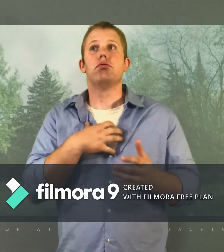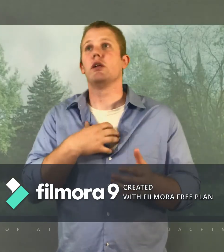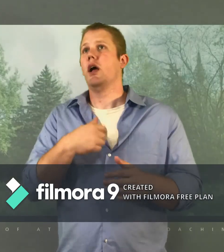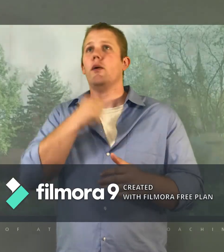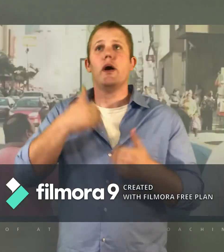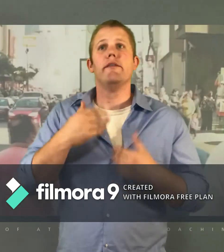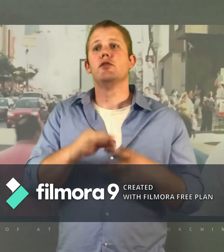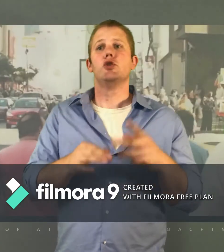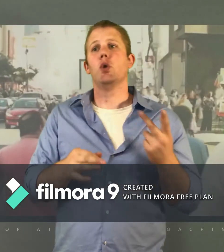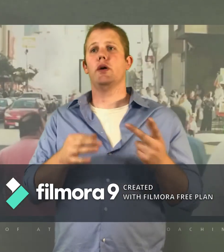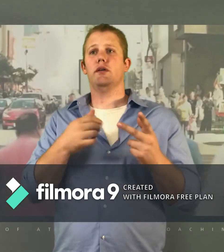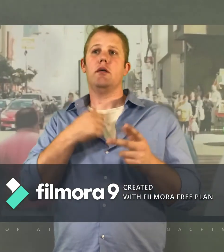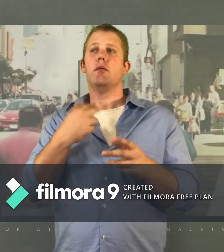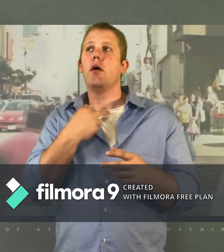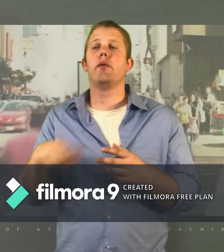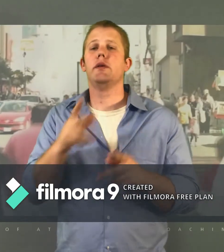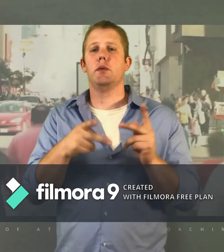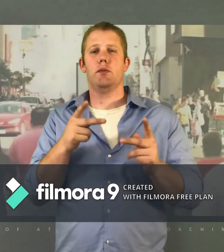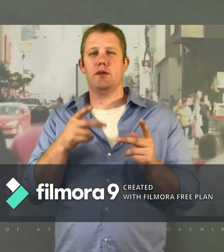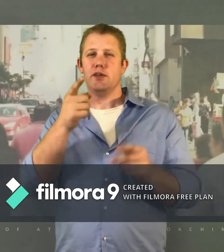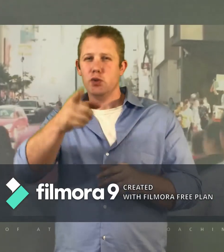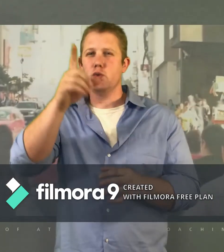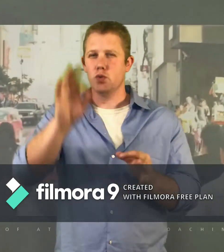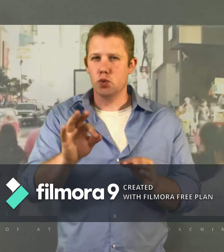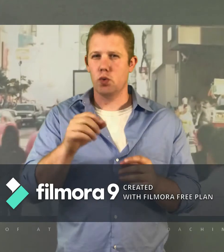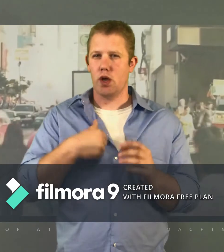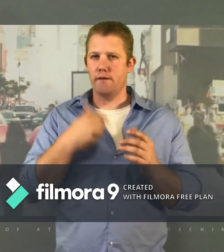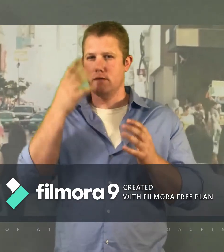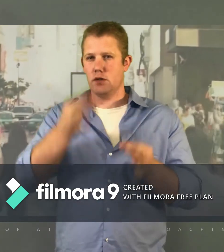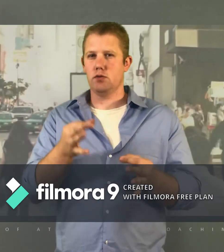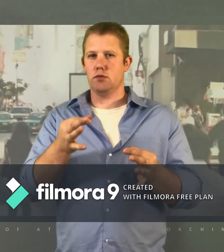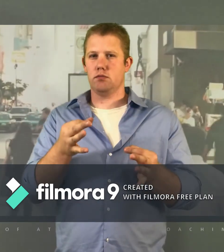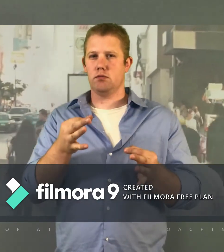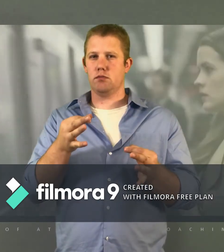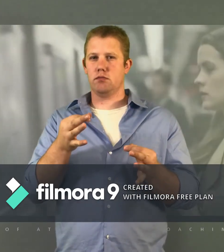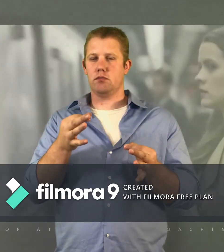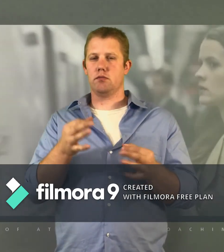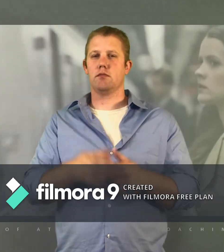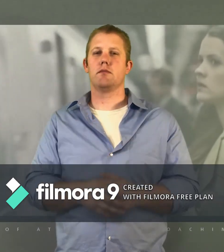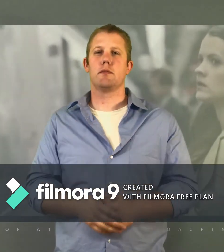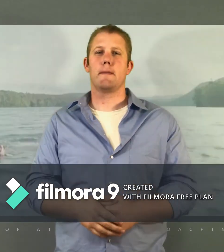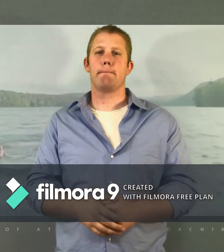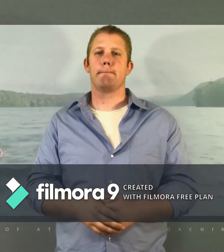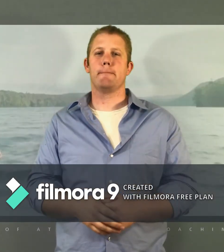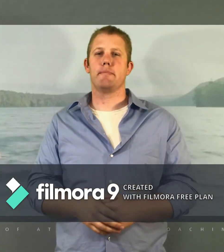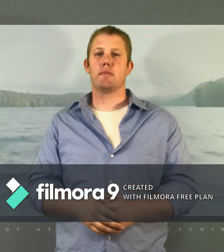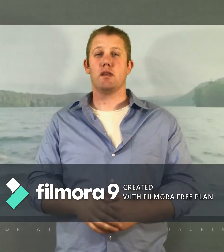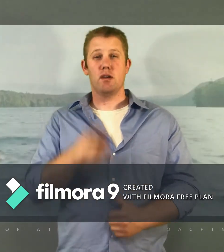running around acting as if you don't have a choice. You do have a choice. You do have a